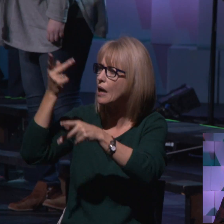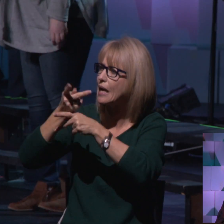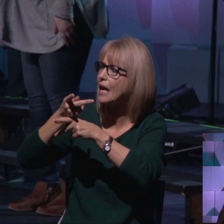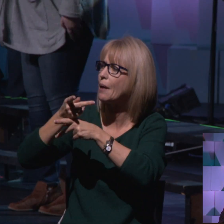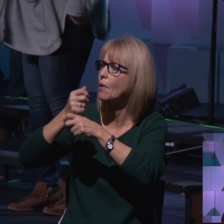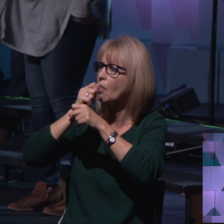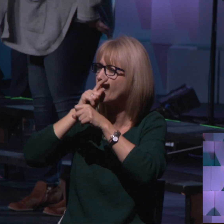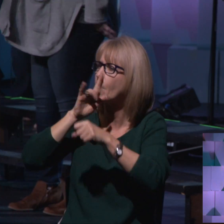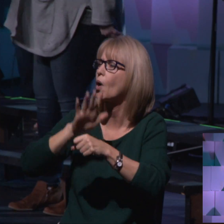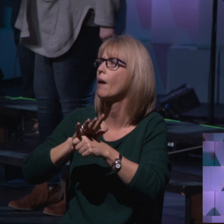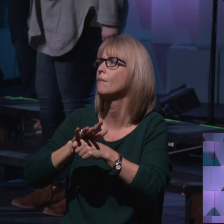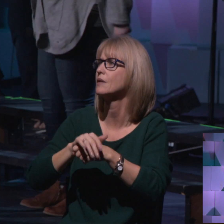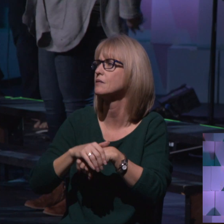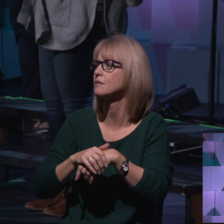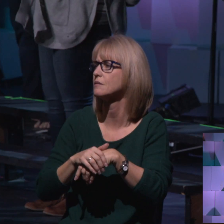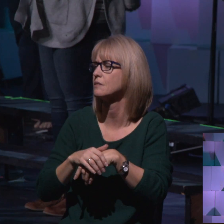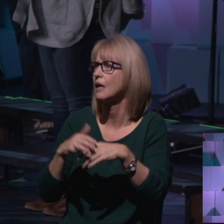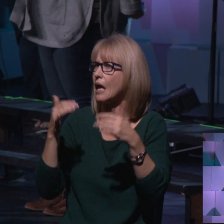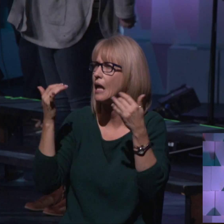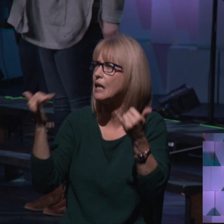And Father, we come before you today